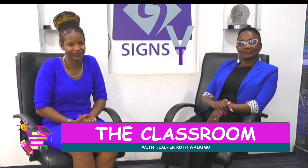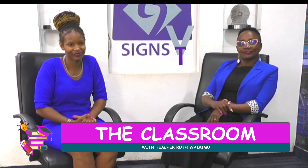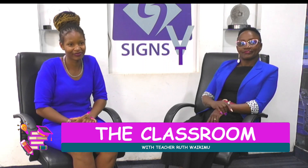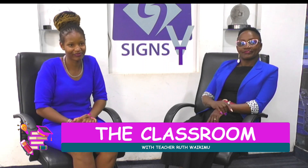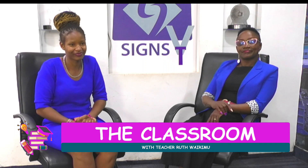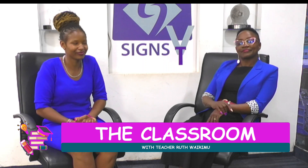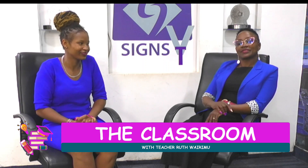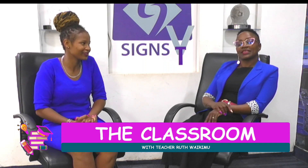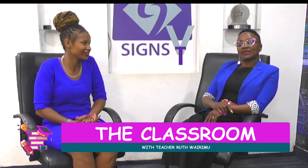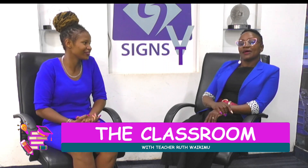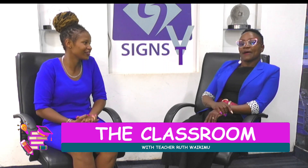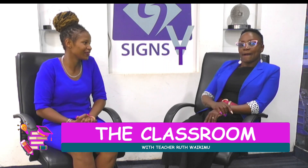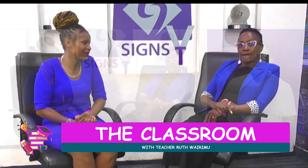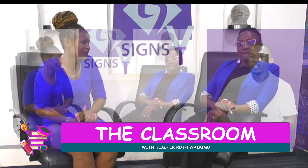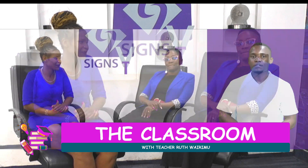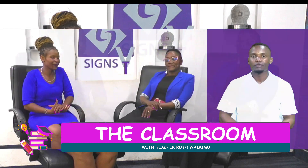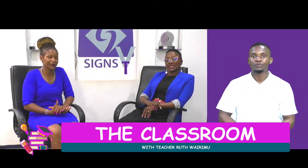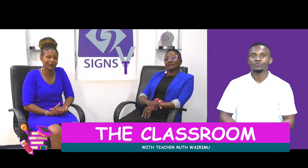experienced.